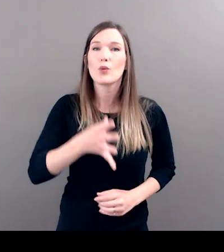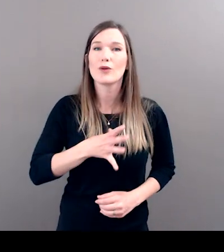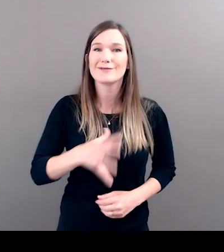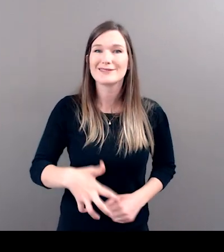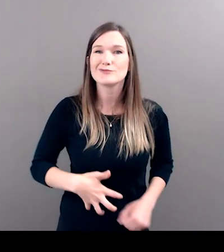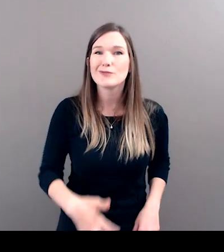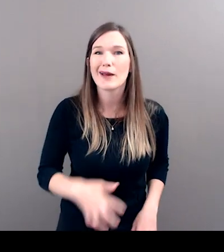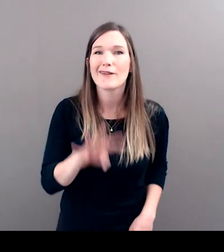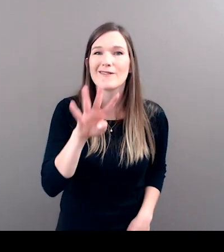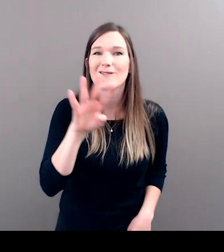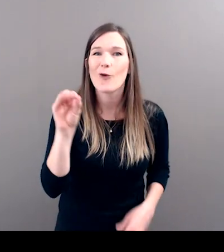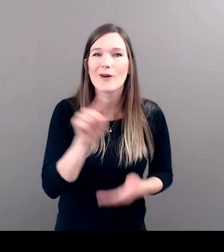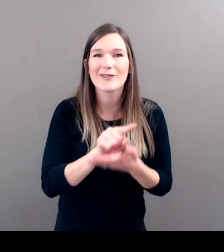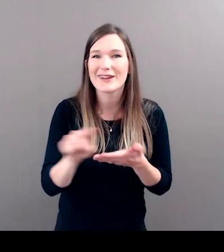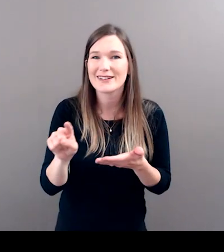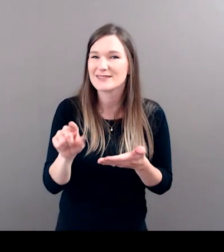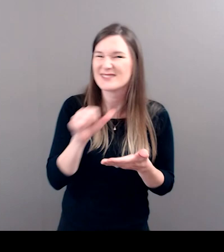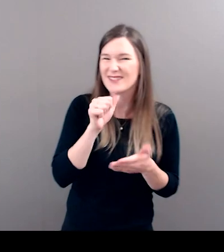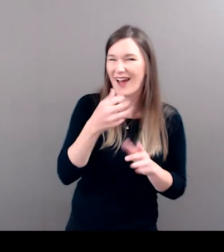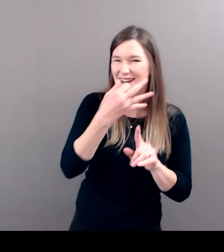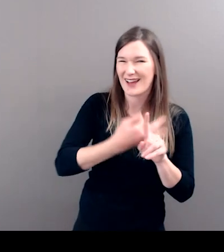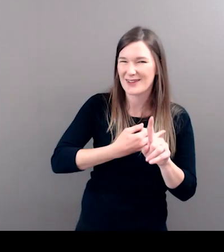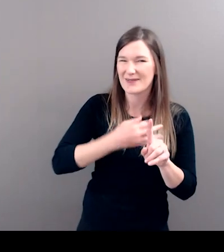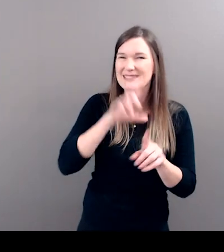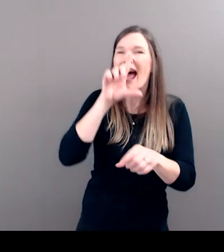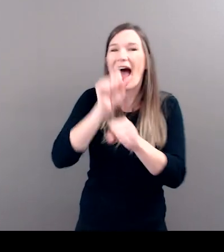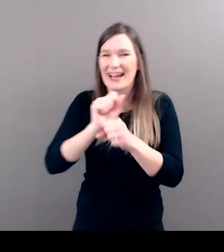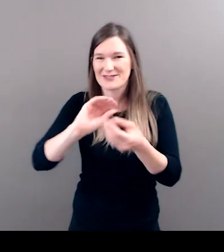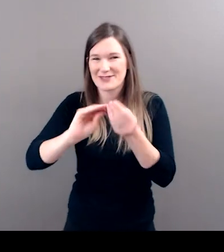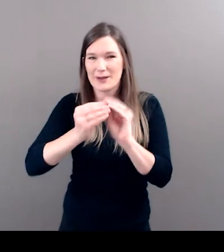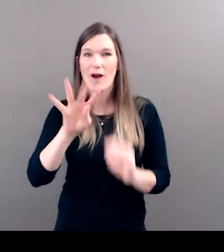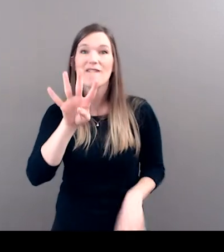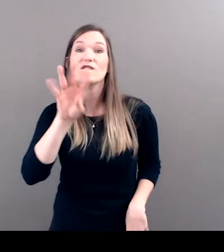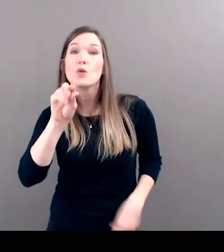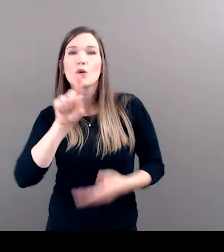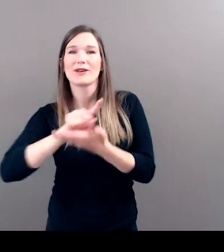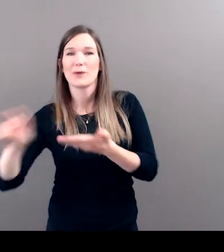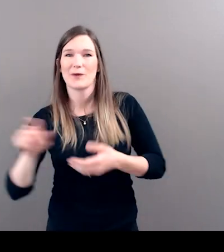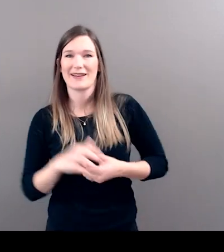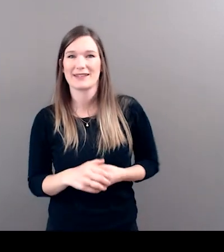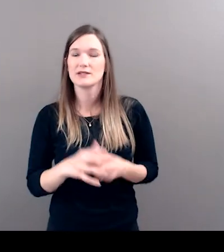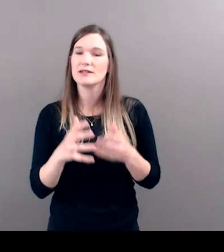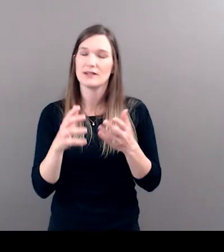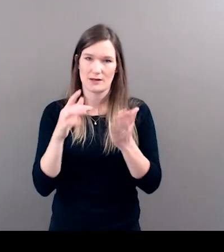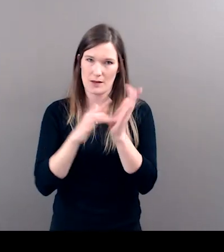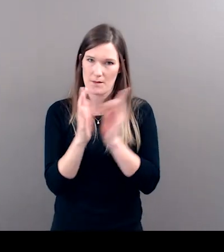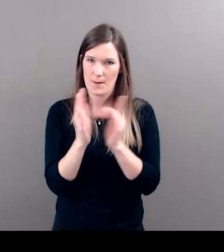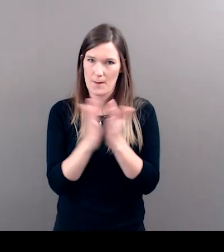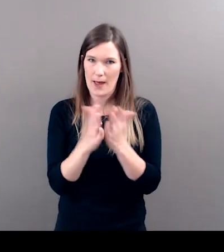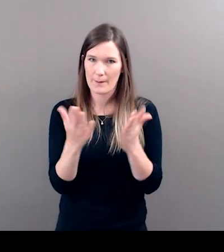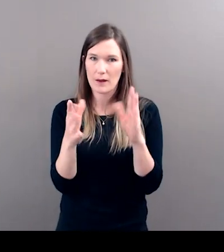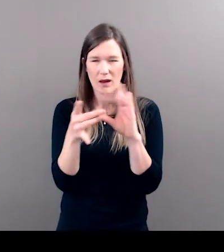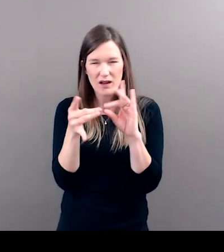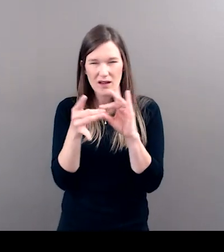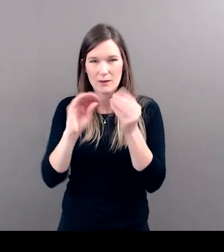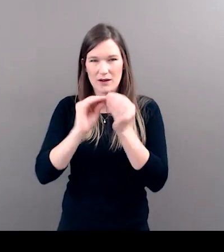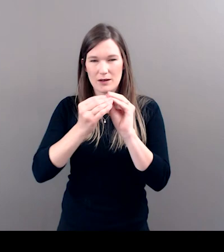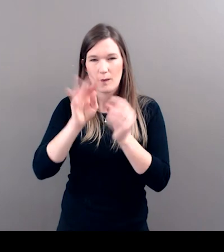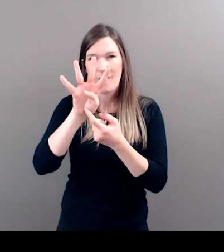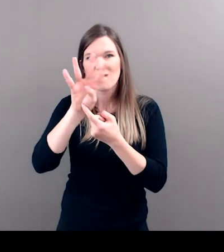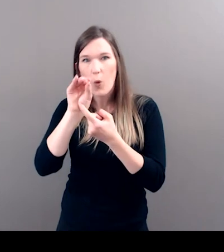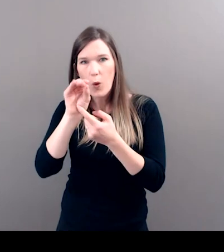not 9 months. And so 40, we can go on and on to the break of dawn. There's so many 40s in the Bible, but 40 is the number of testing.